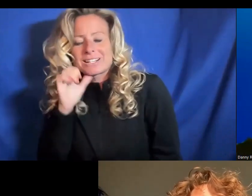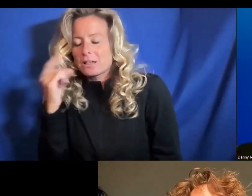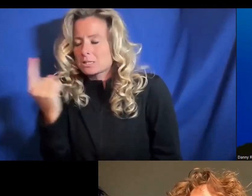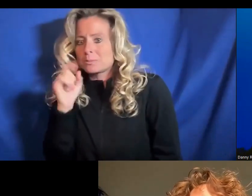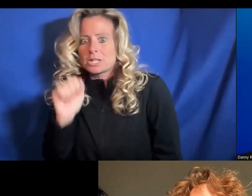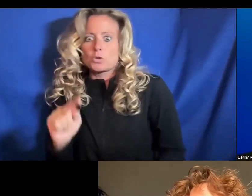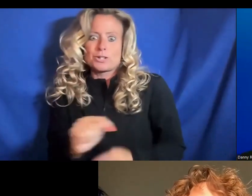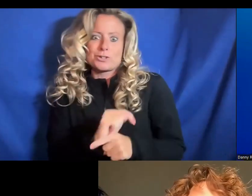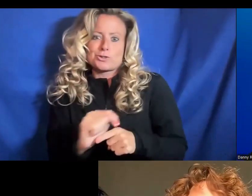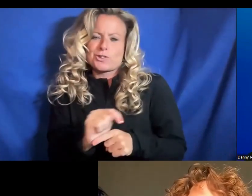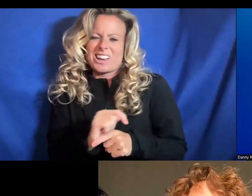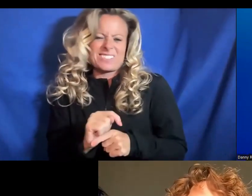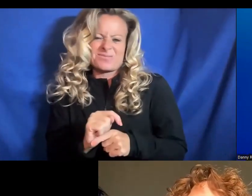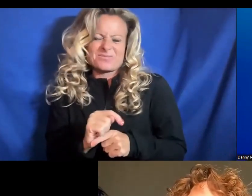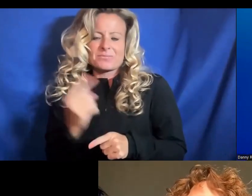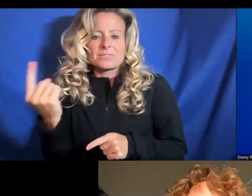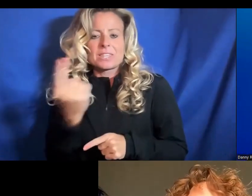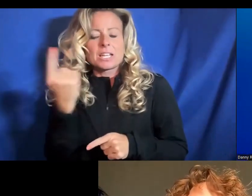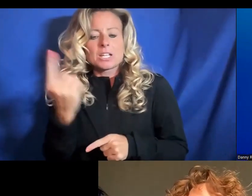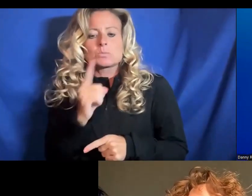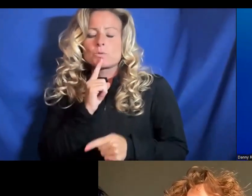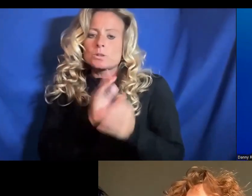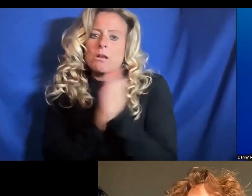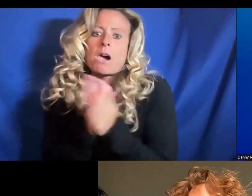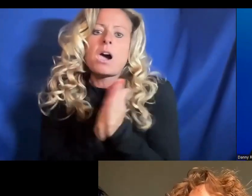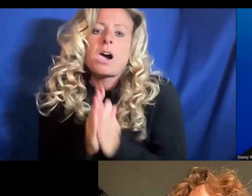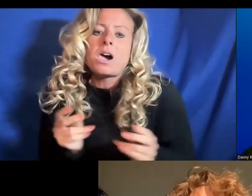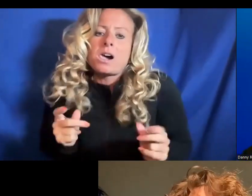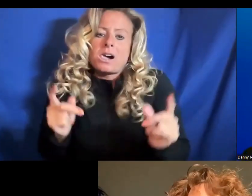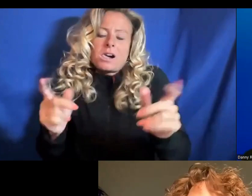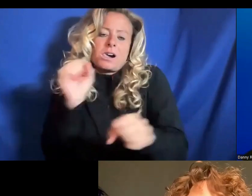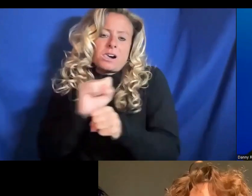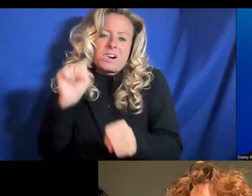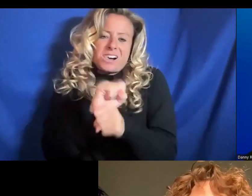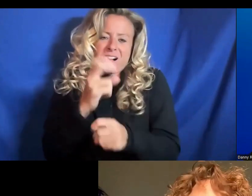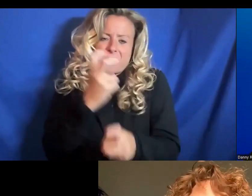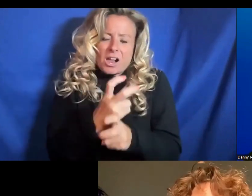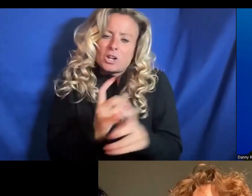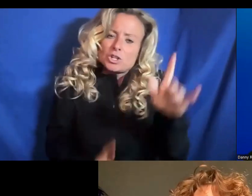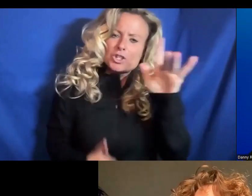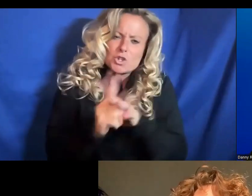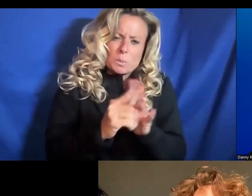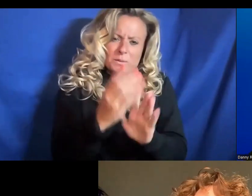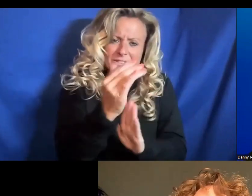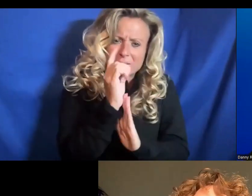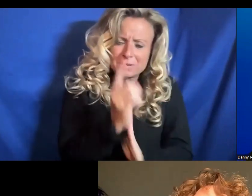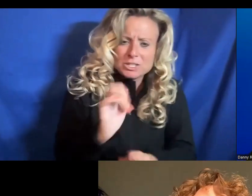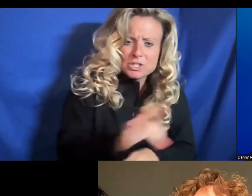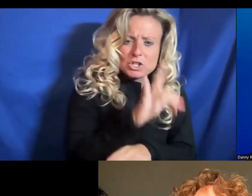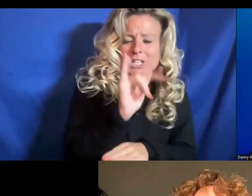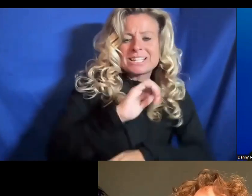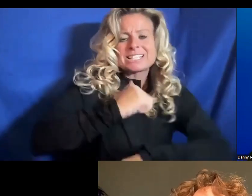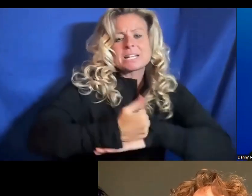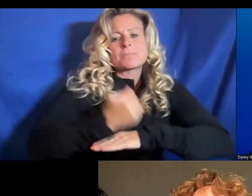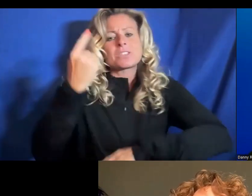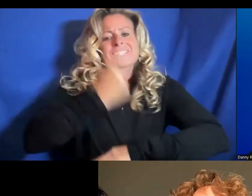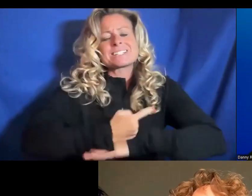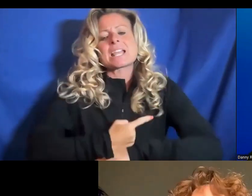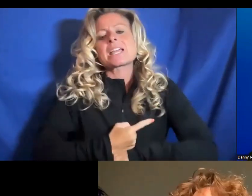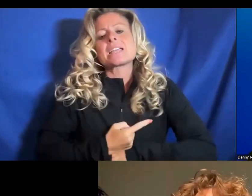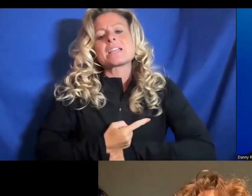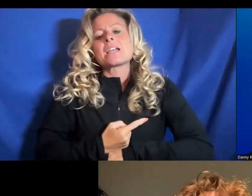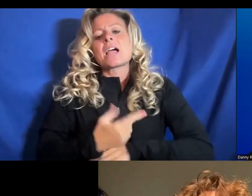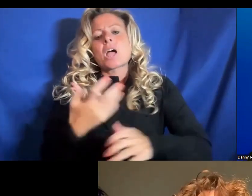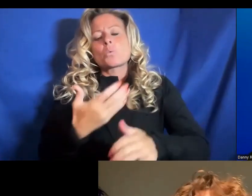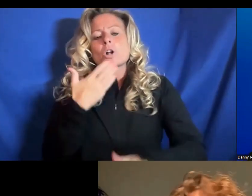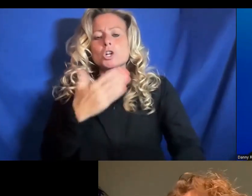train. Somebody who is a go-getter. I want people to be here 15 minutes early and set up for their day. And I want someone who's got a